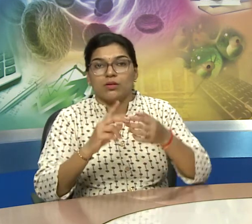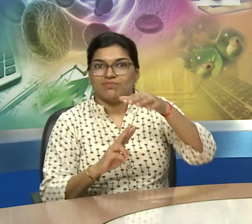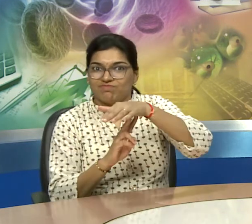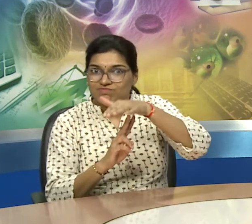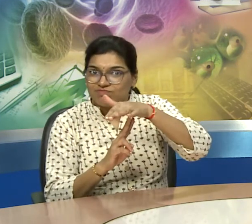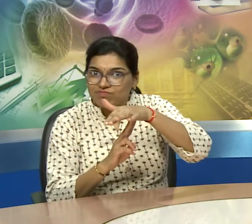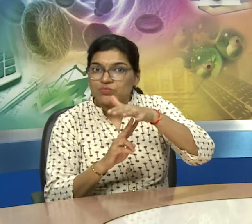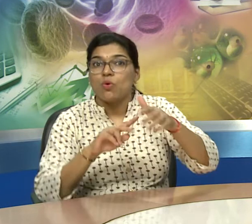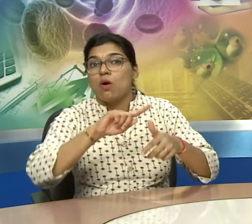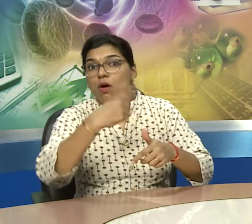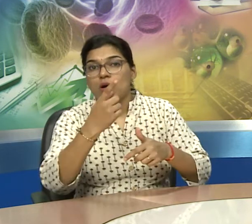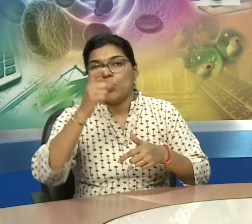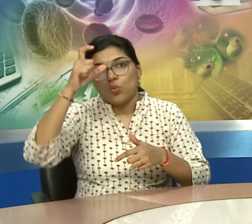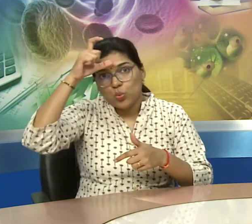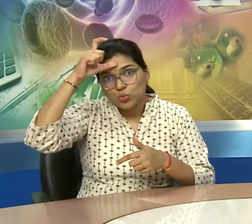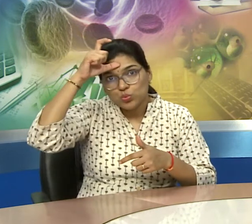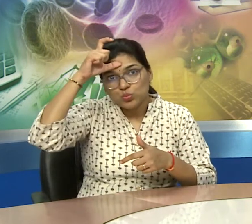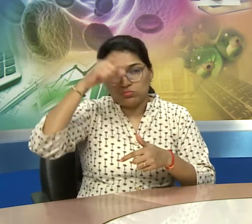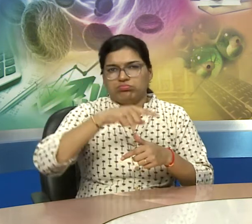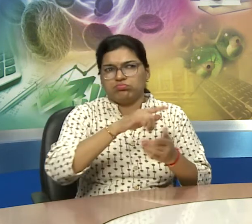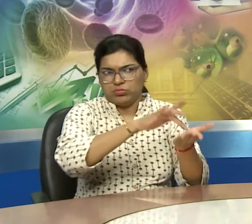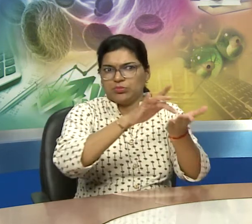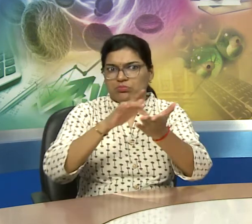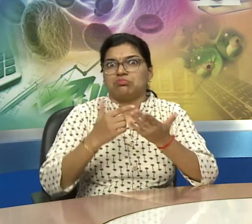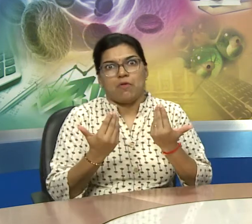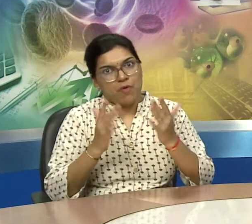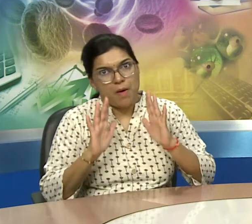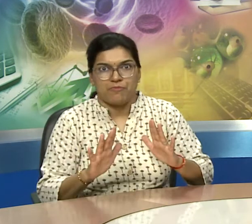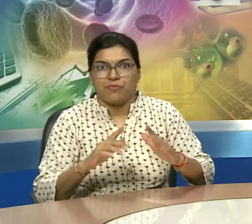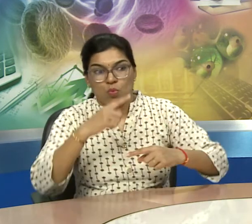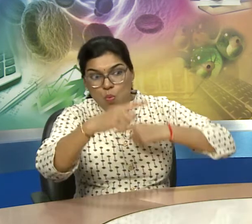and the other place was Syria, and another place was Turkey.